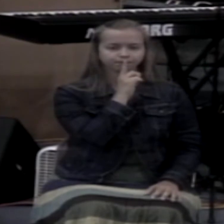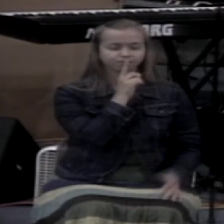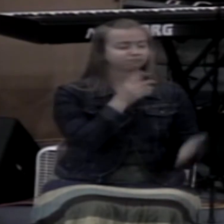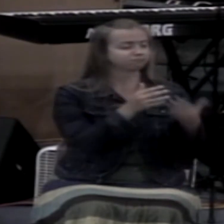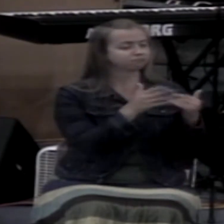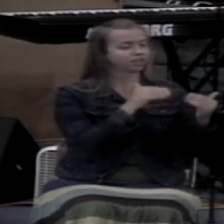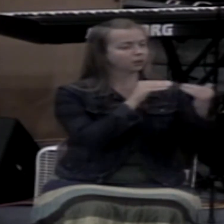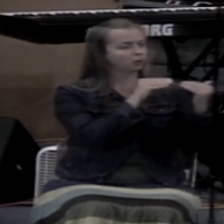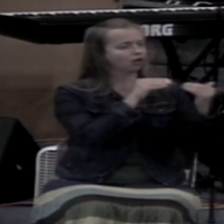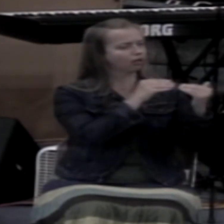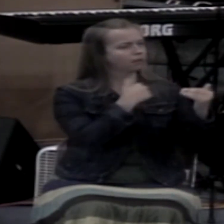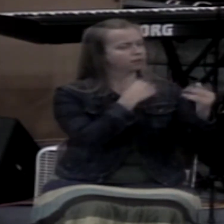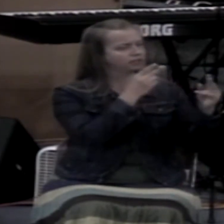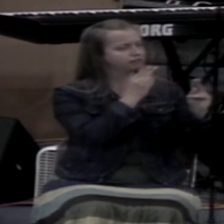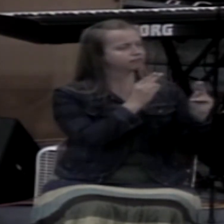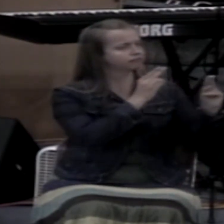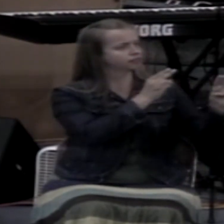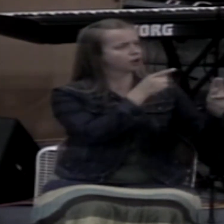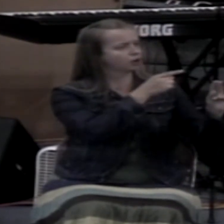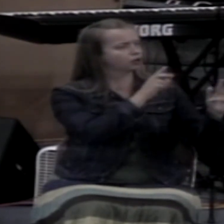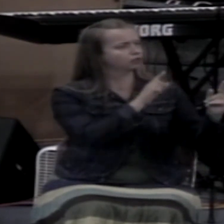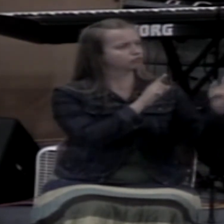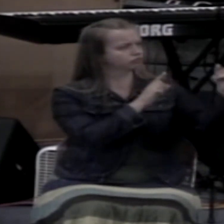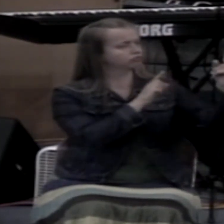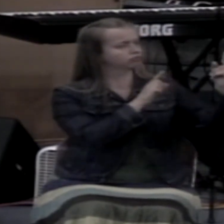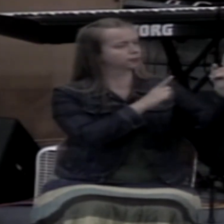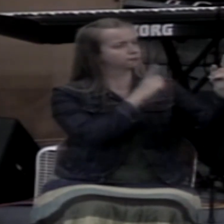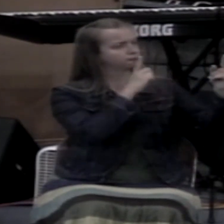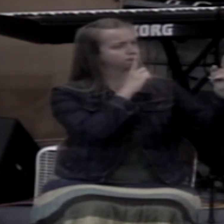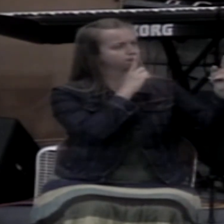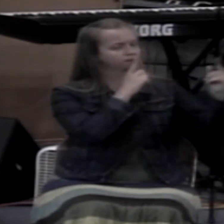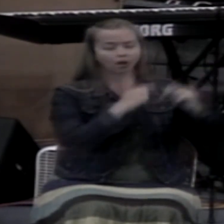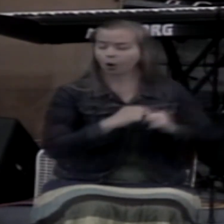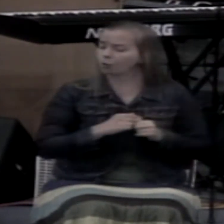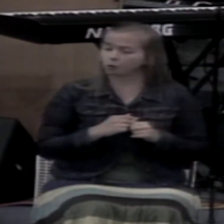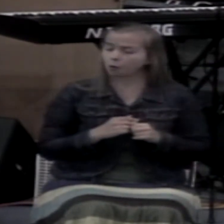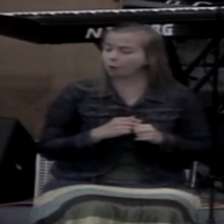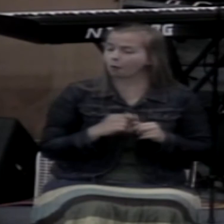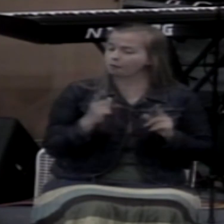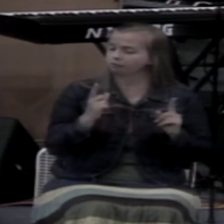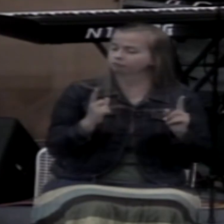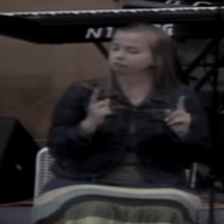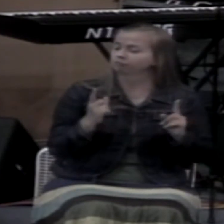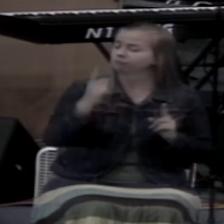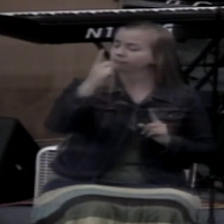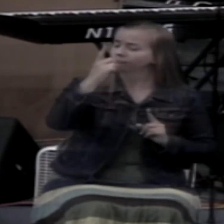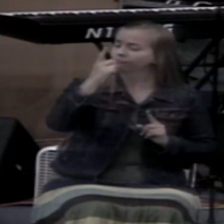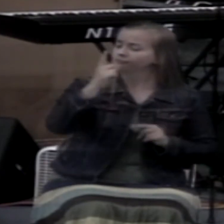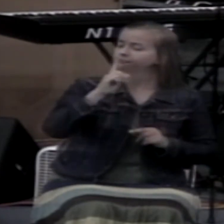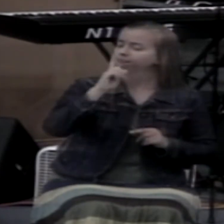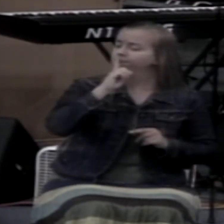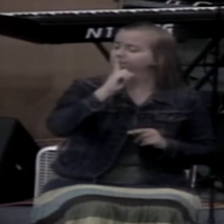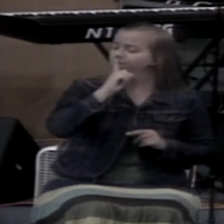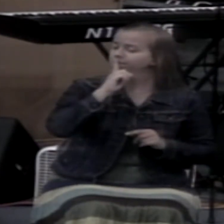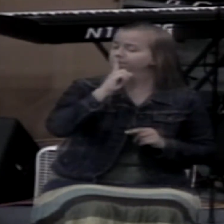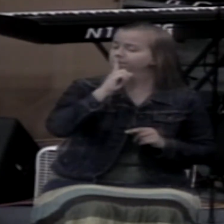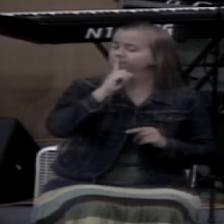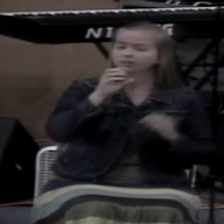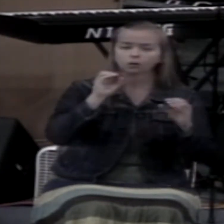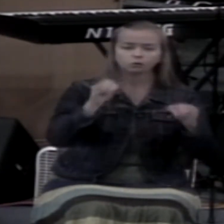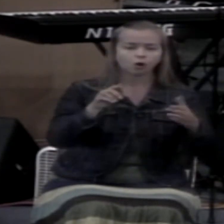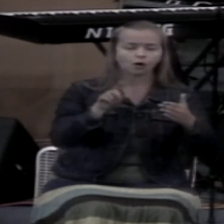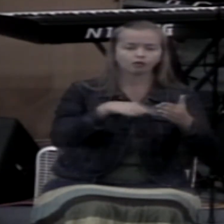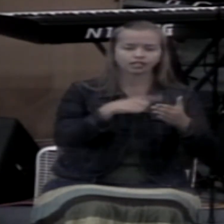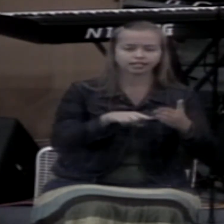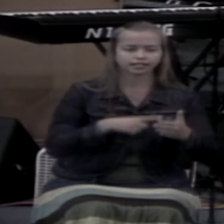He locks his jaws and refuses to criticize this man because he has made